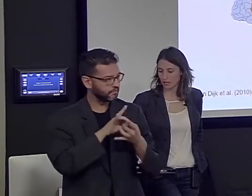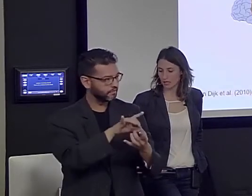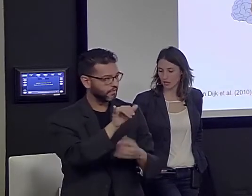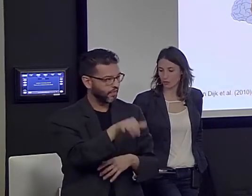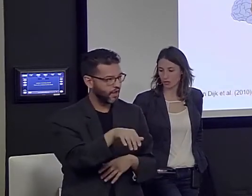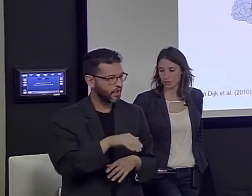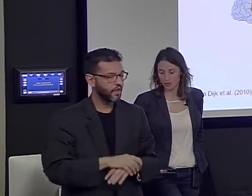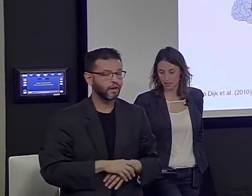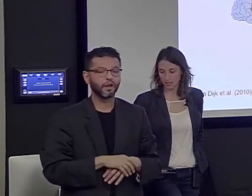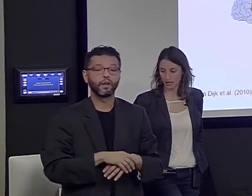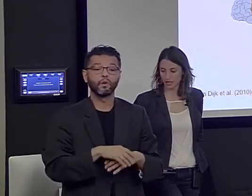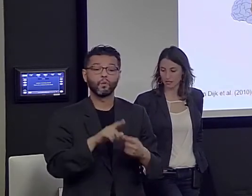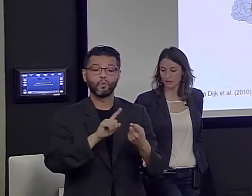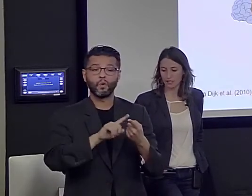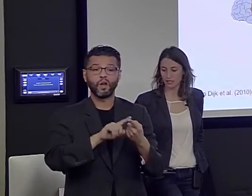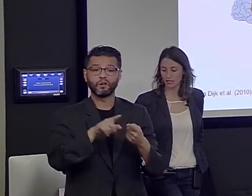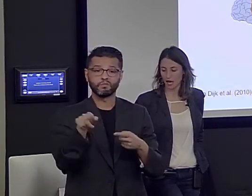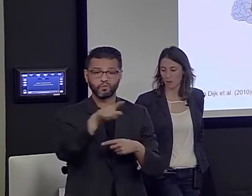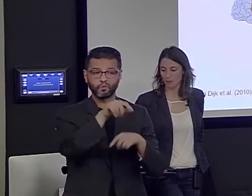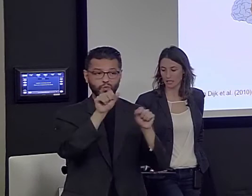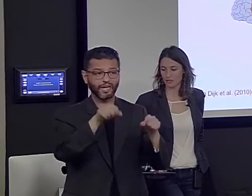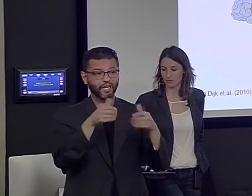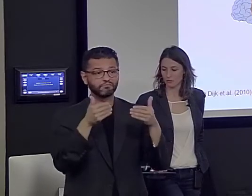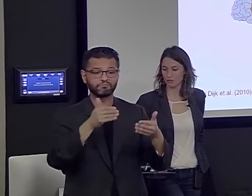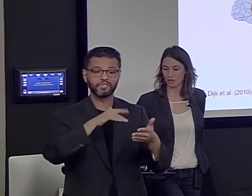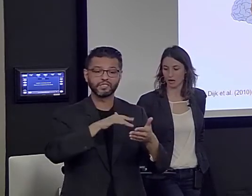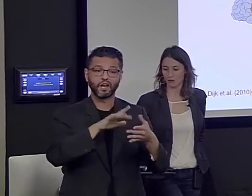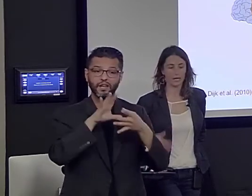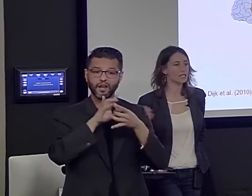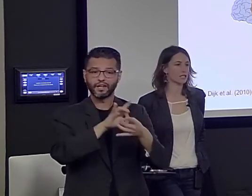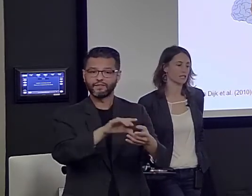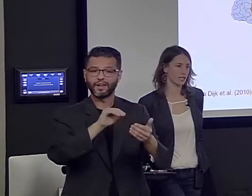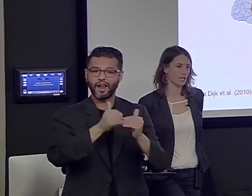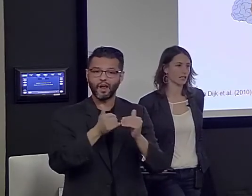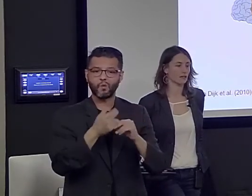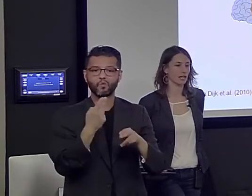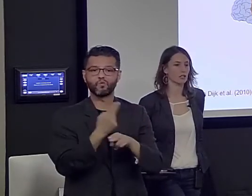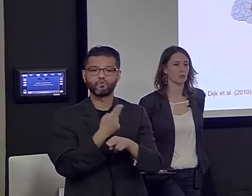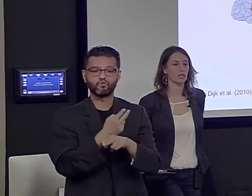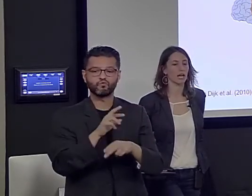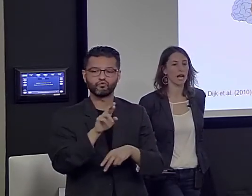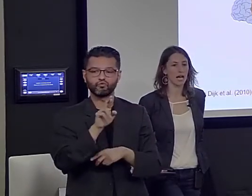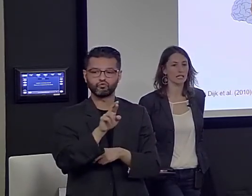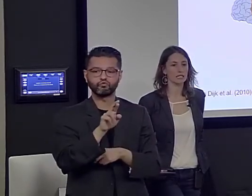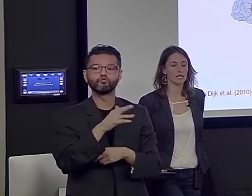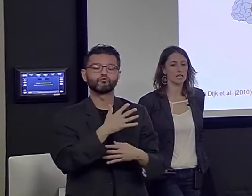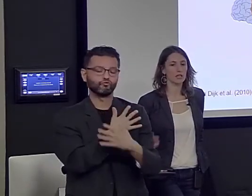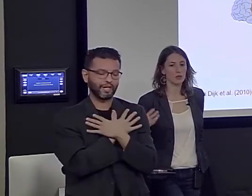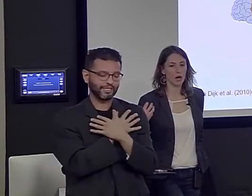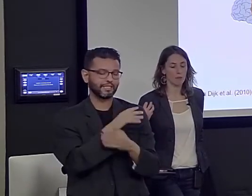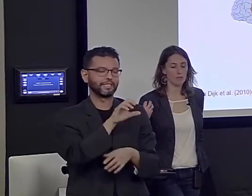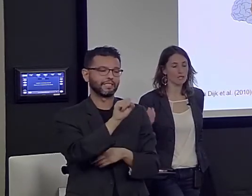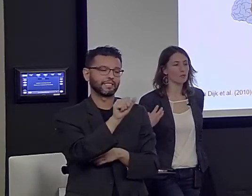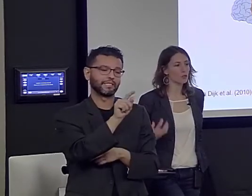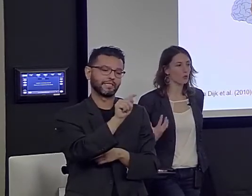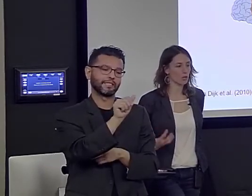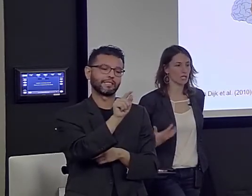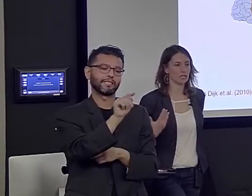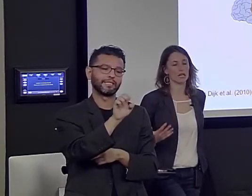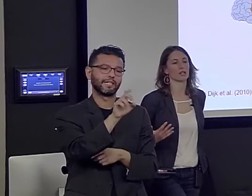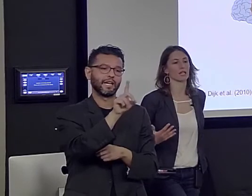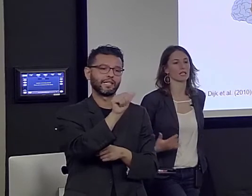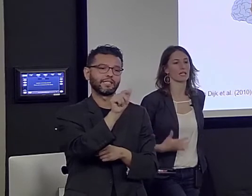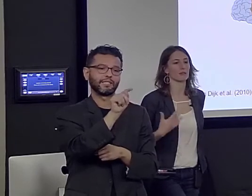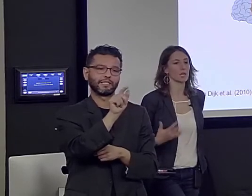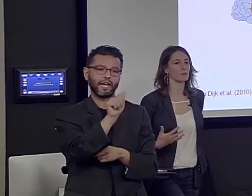of the things that you can do to study connectivity is use resting state data, right? So we're gonna ask these visual